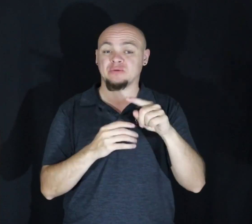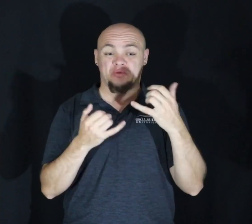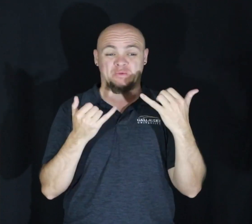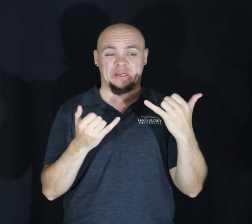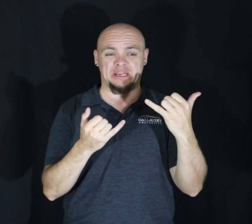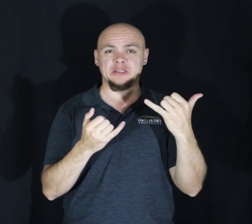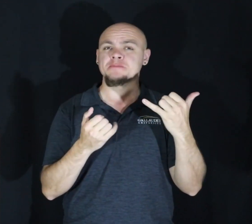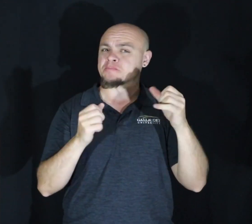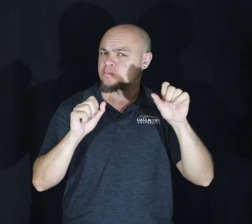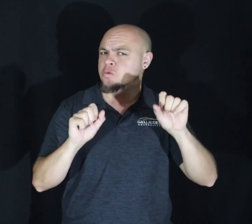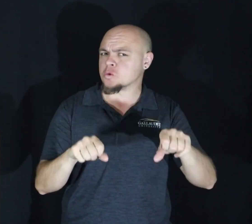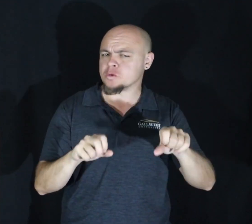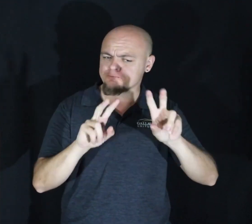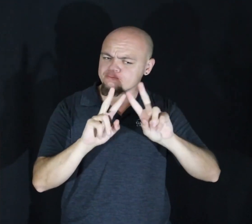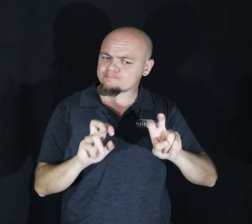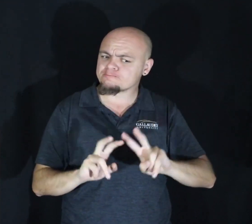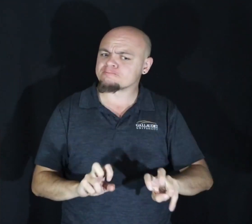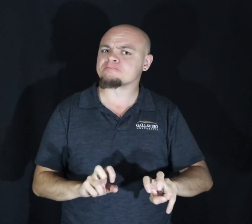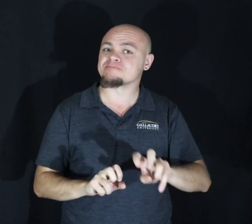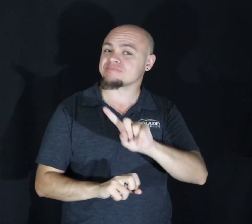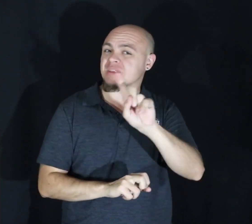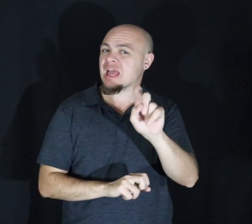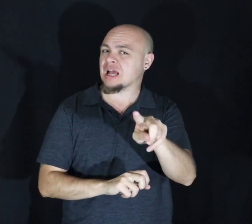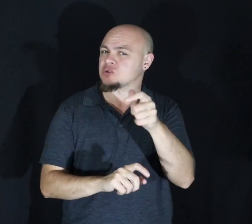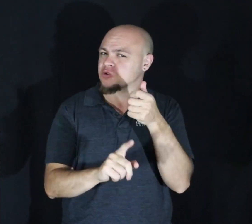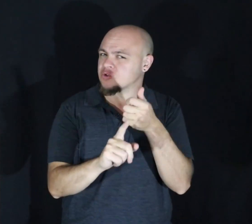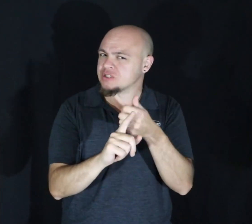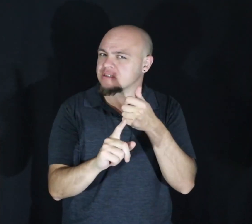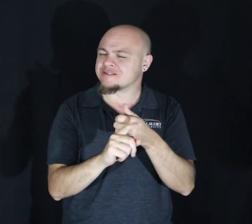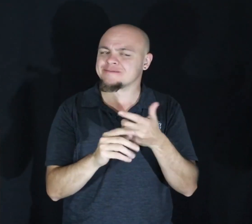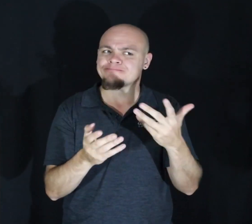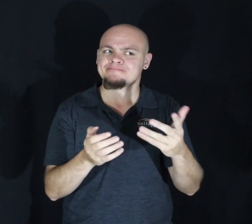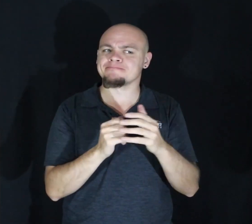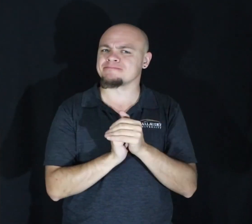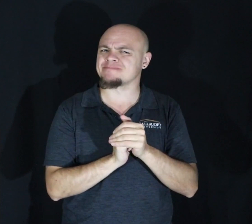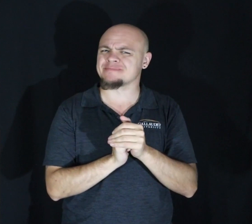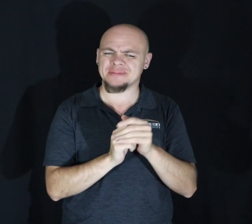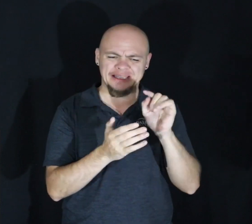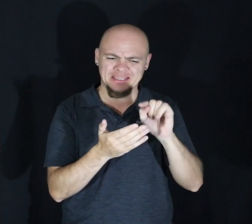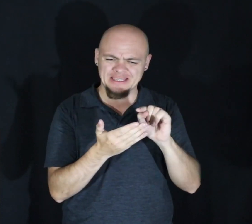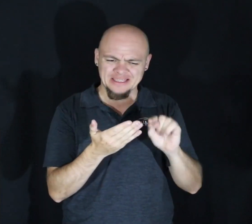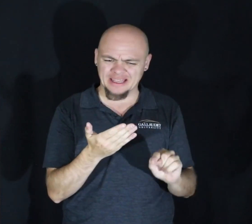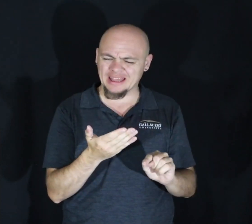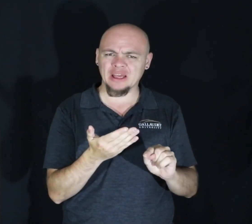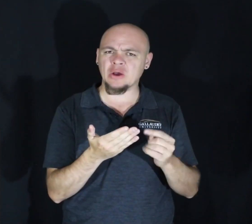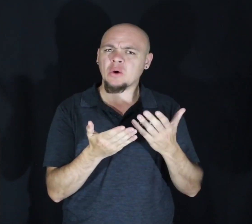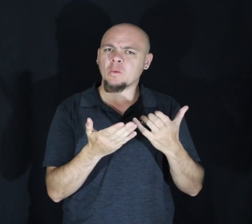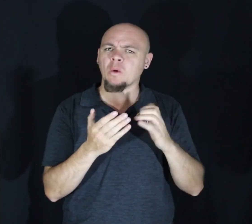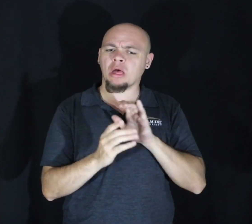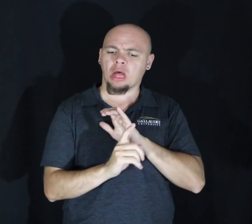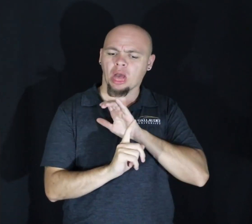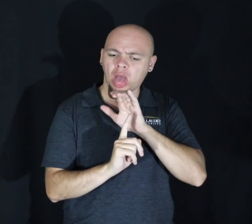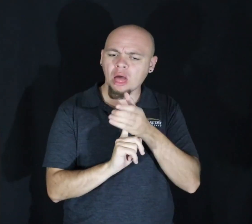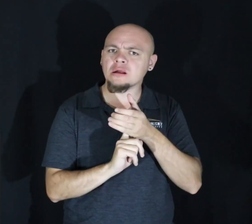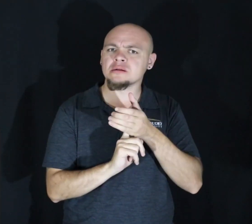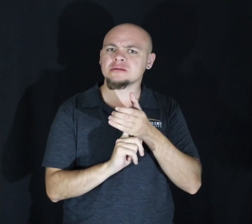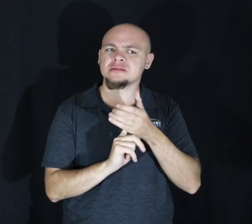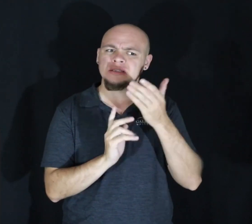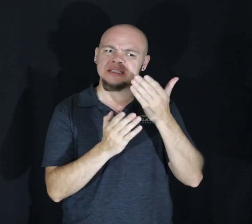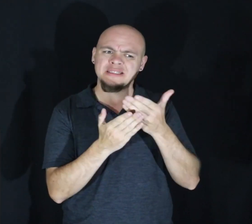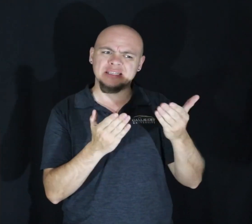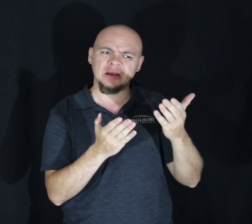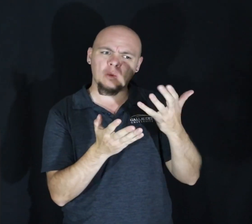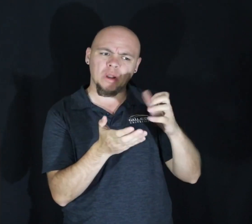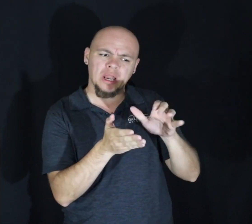now and start asking ourselves, what are some of these things we want to put on? What are some that we want to leave